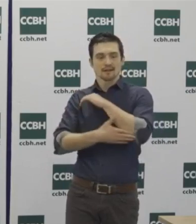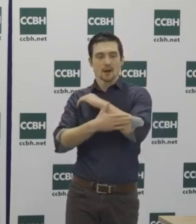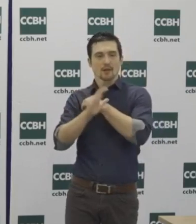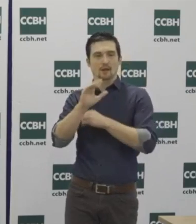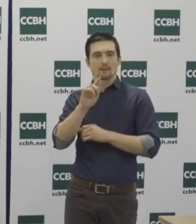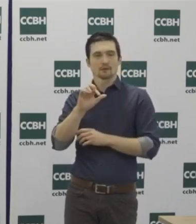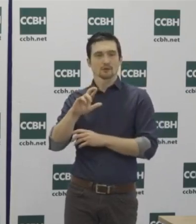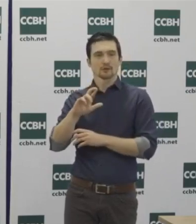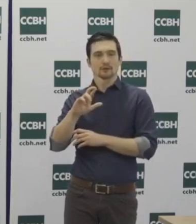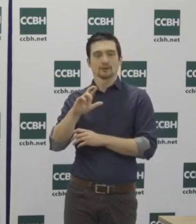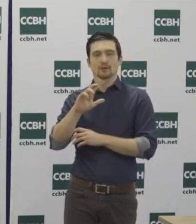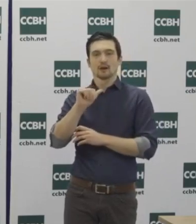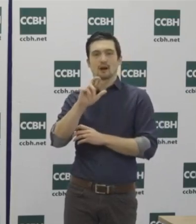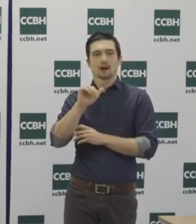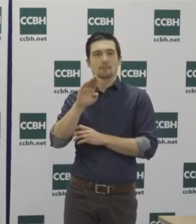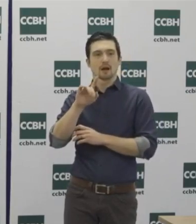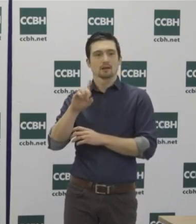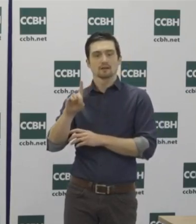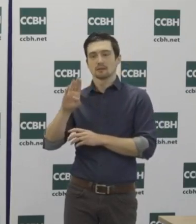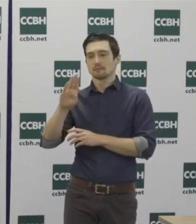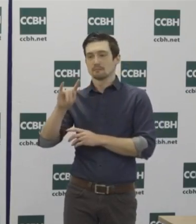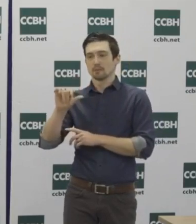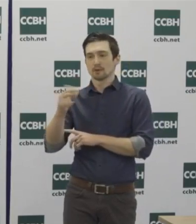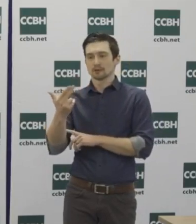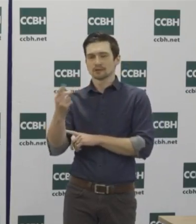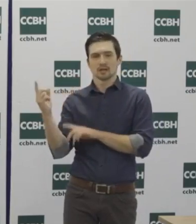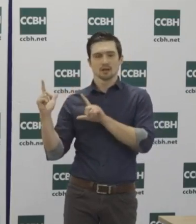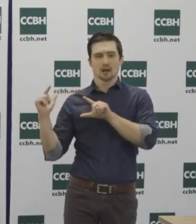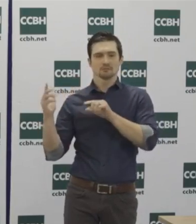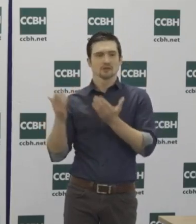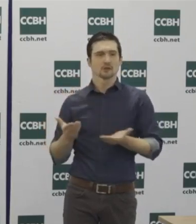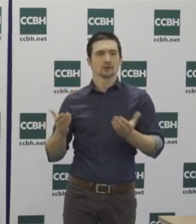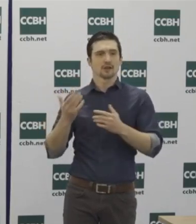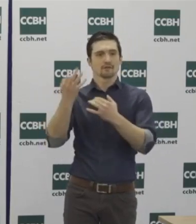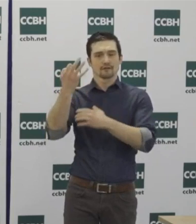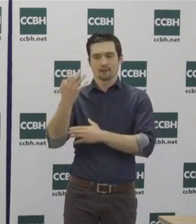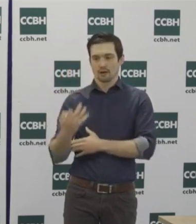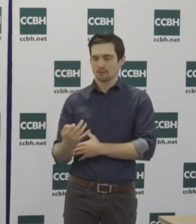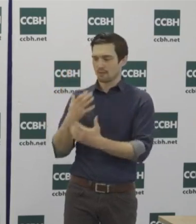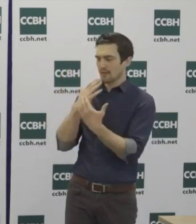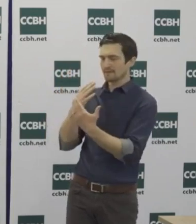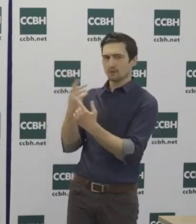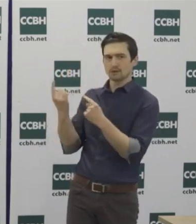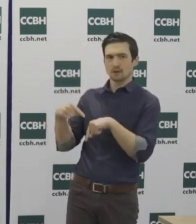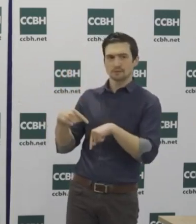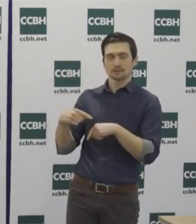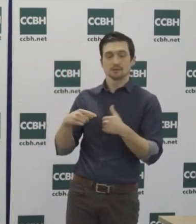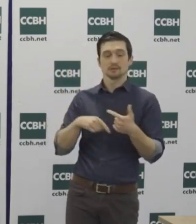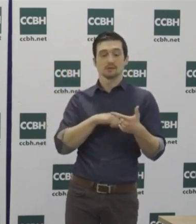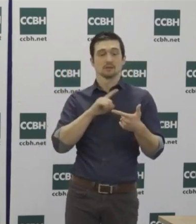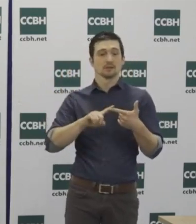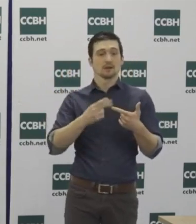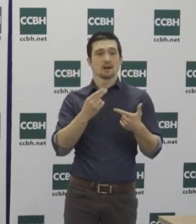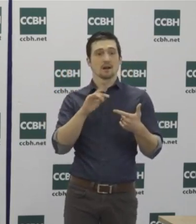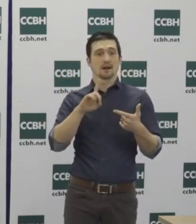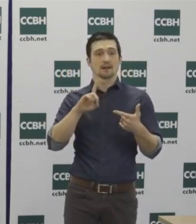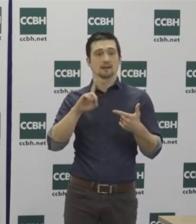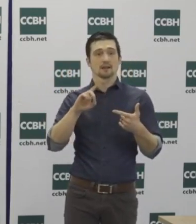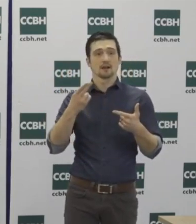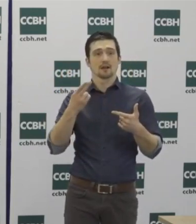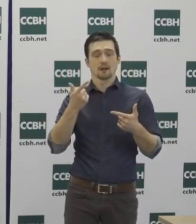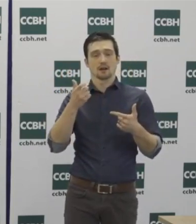now on Fridays, as is our custom, and we're grateful for him being here. Followed by Dr. Heidi Gullett, our medical